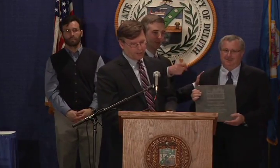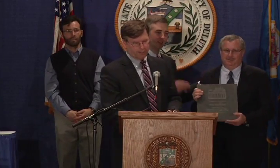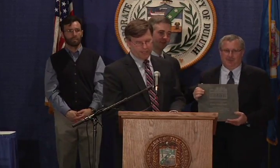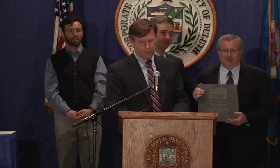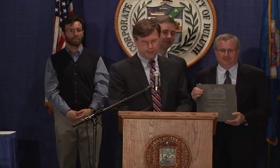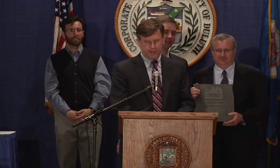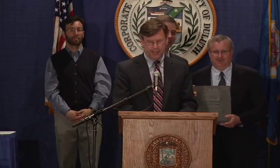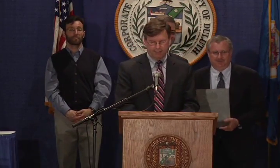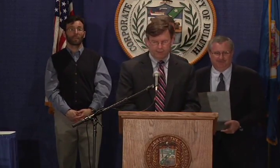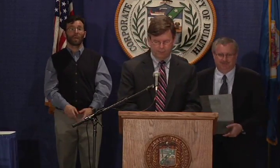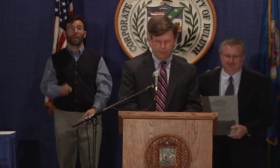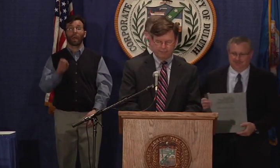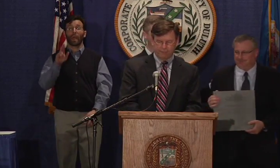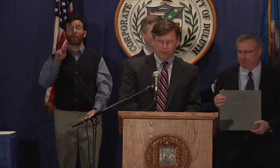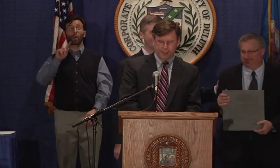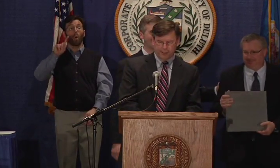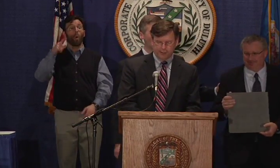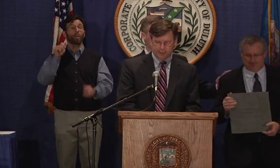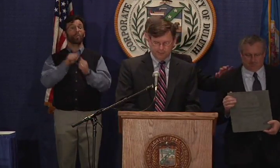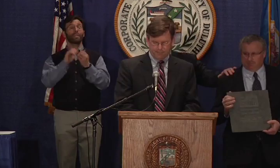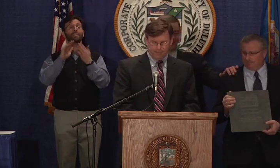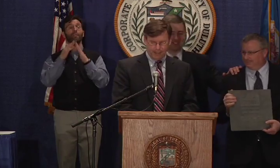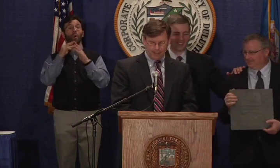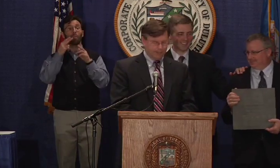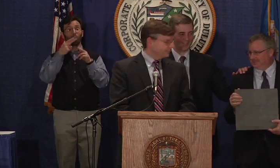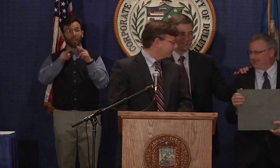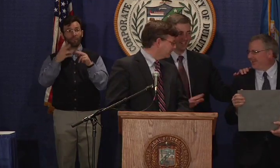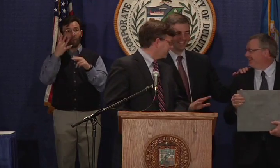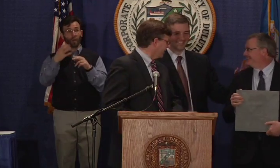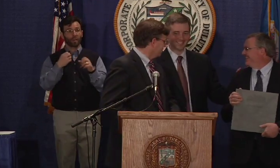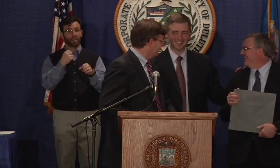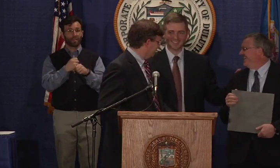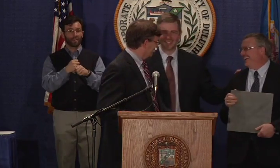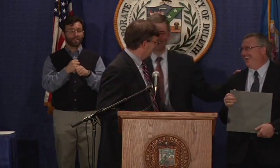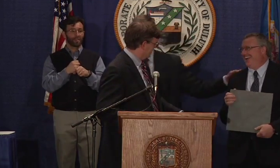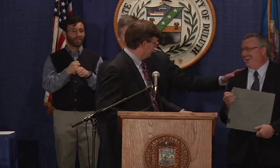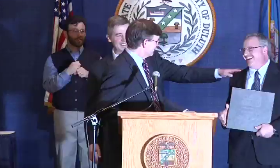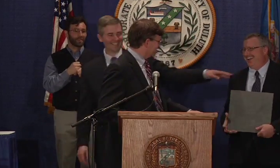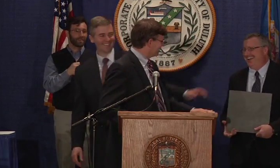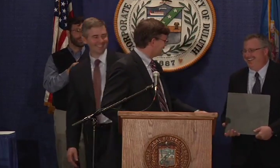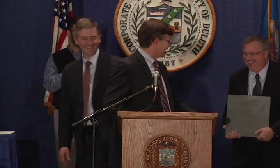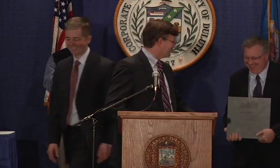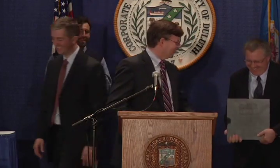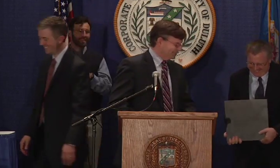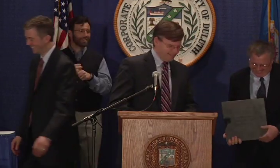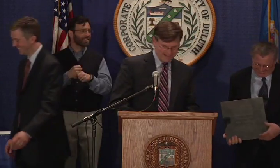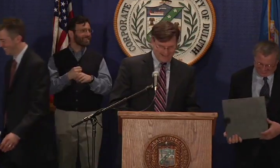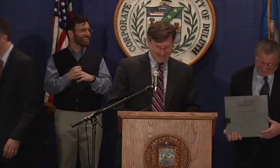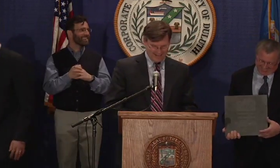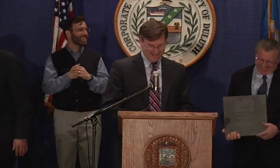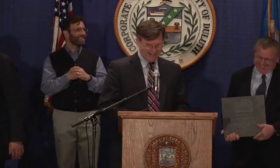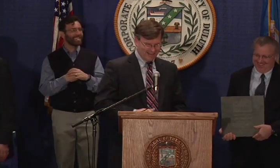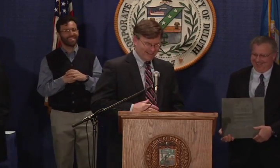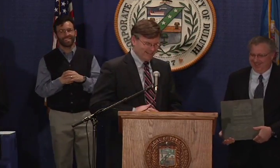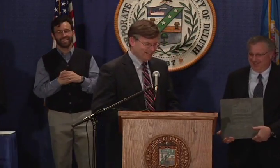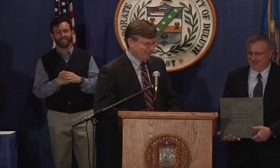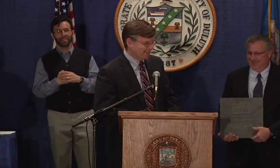Eric has only been with the city for a brief 4 years. You can't, you just stay put.